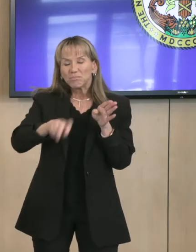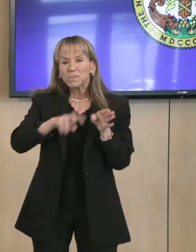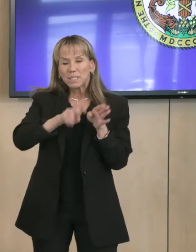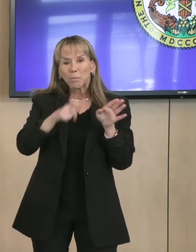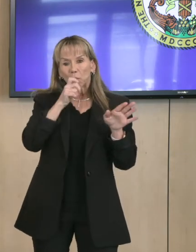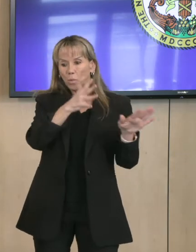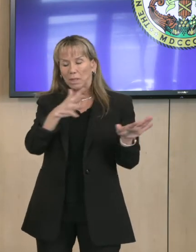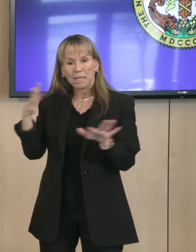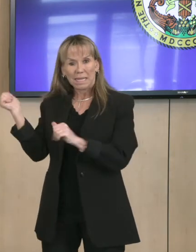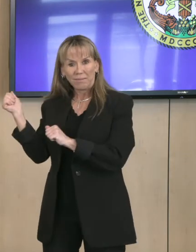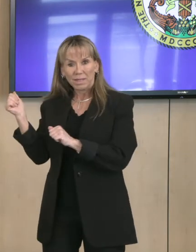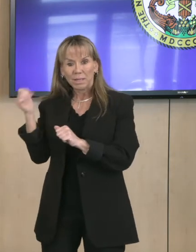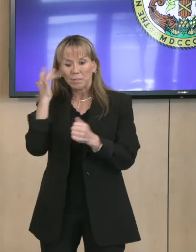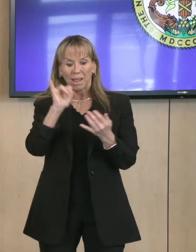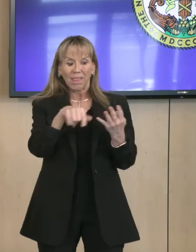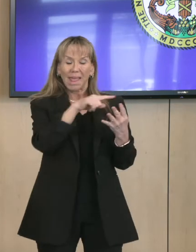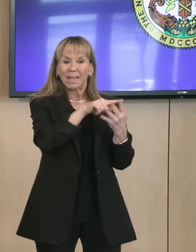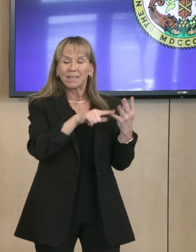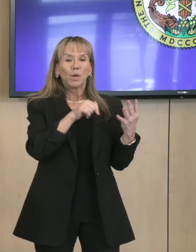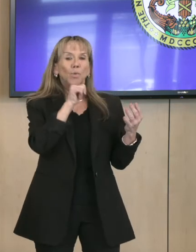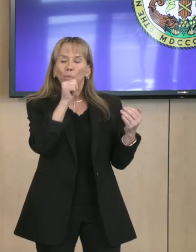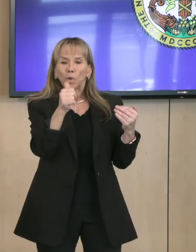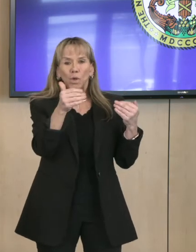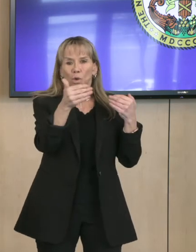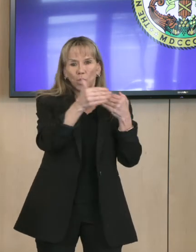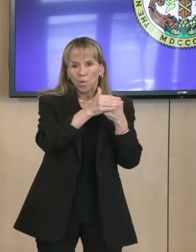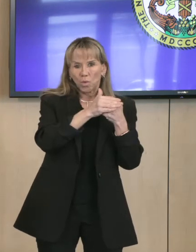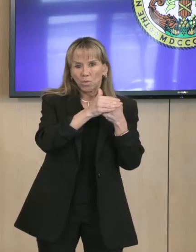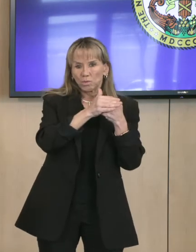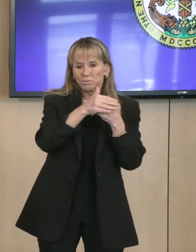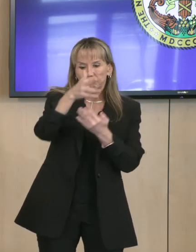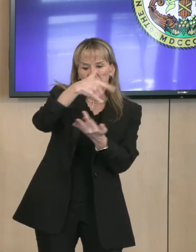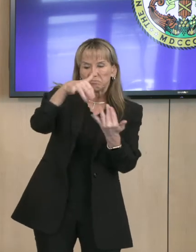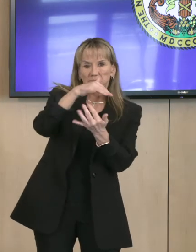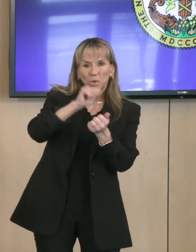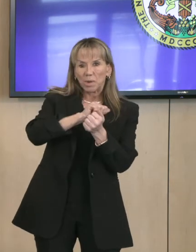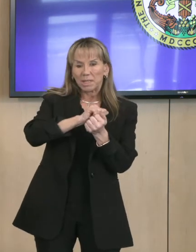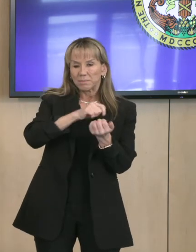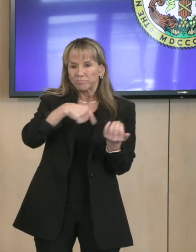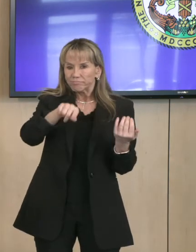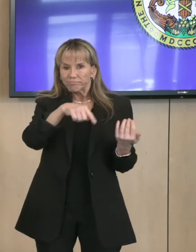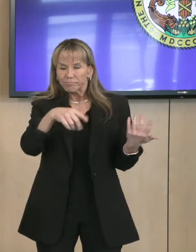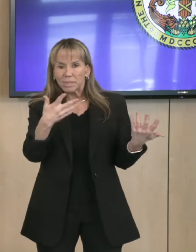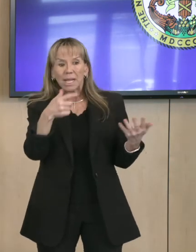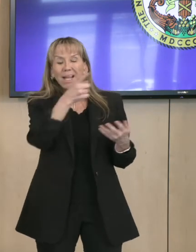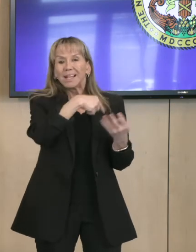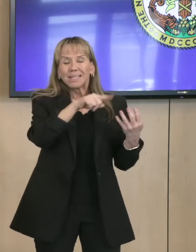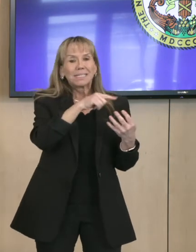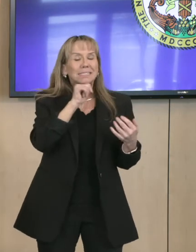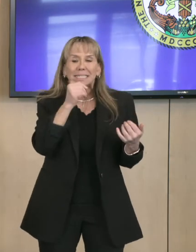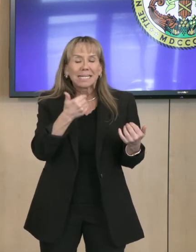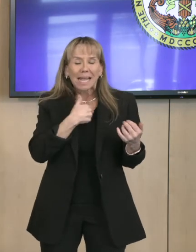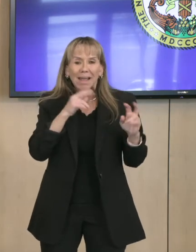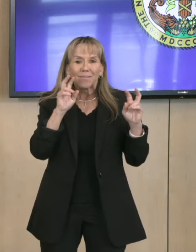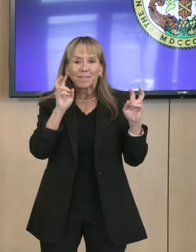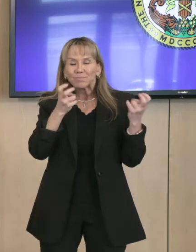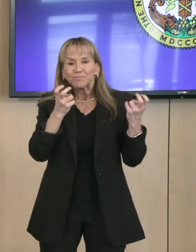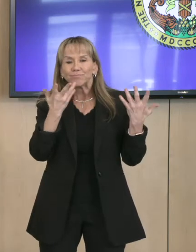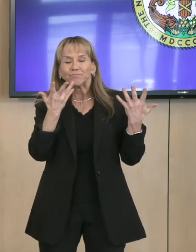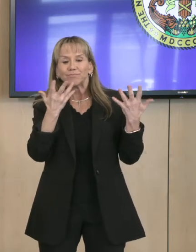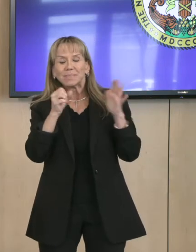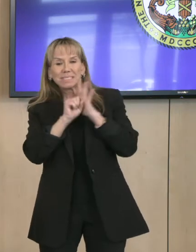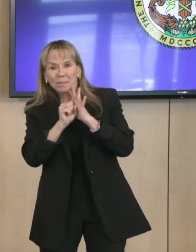individuals were not close contacts to these individuals. They were also individuals who were asymptomatic and without